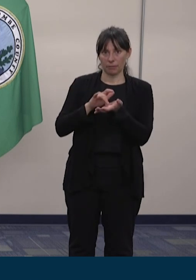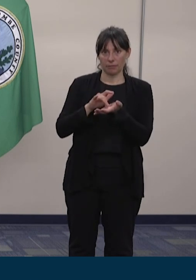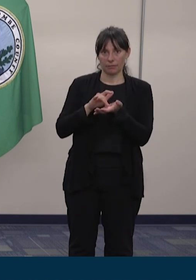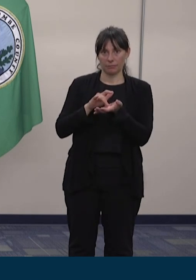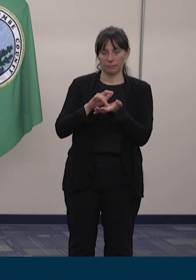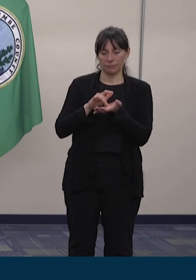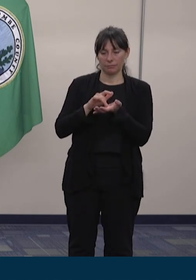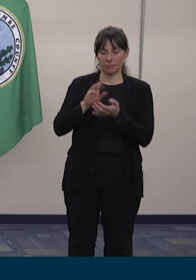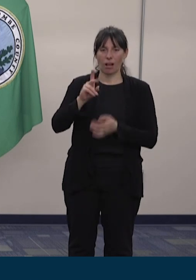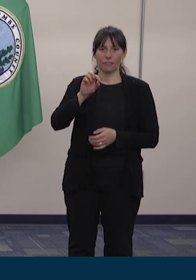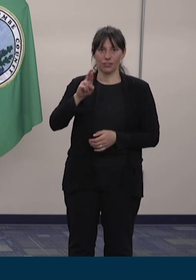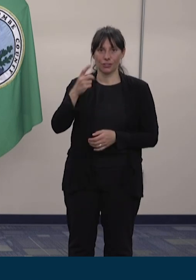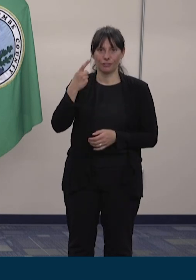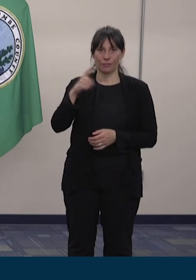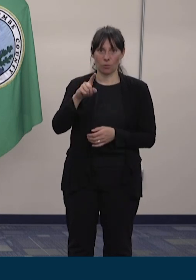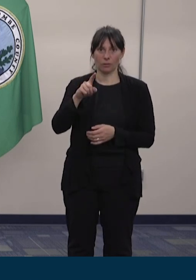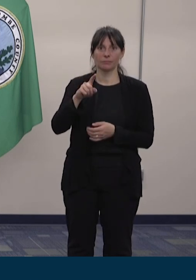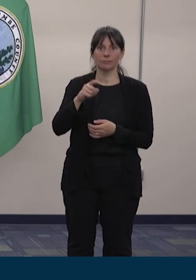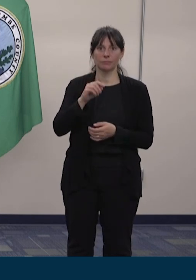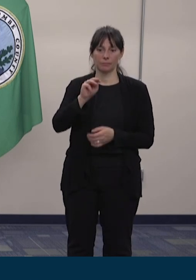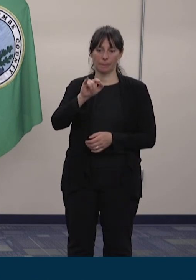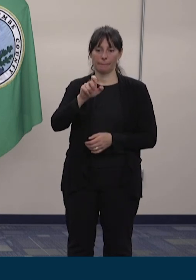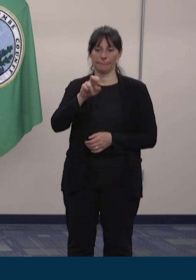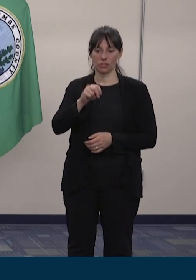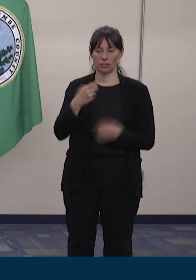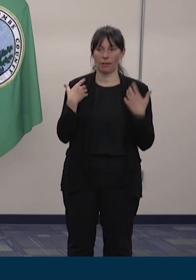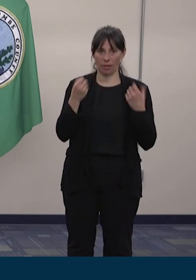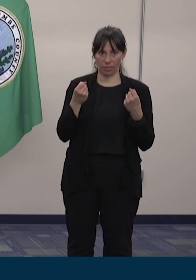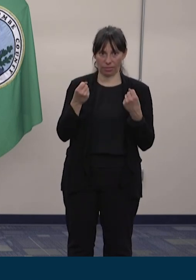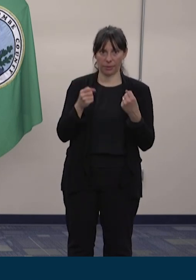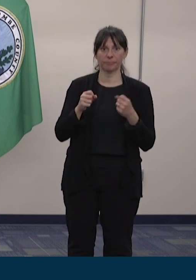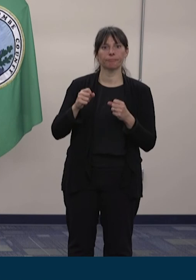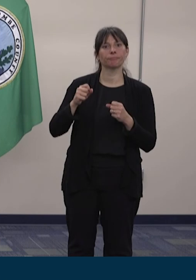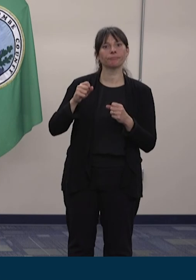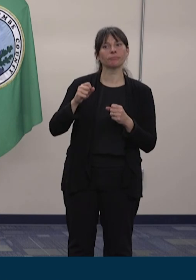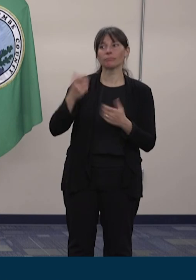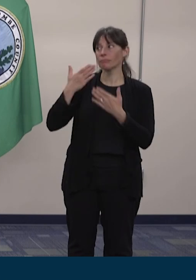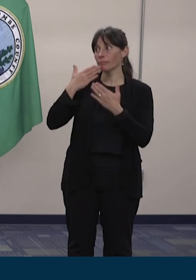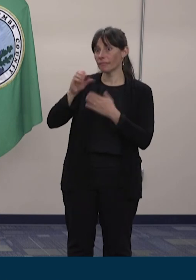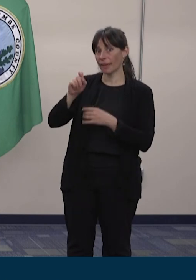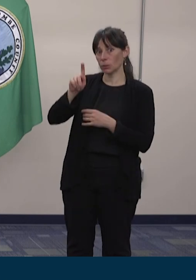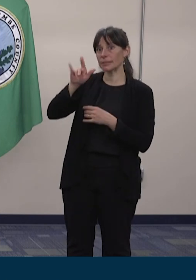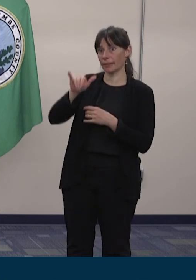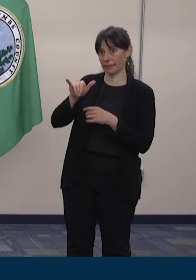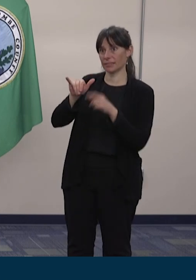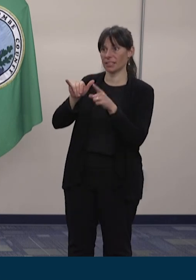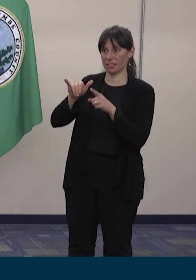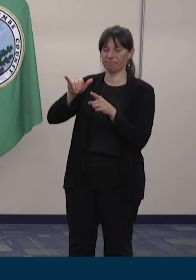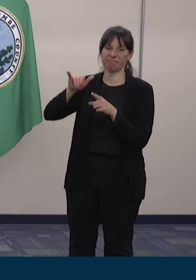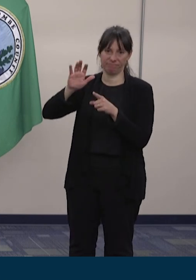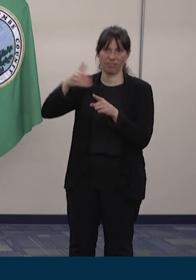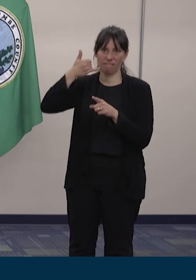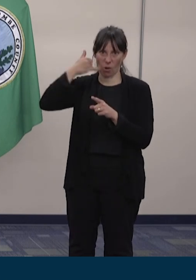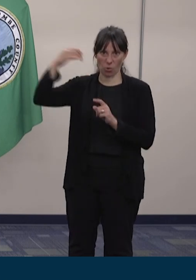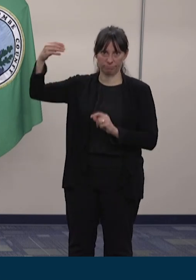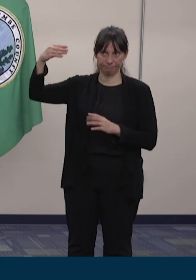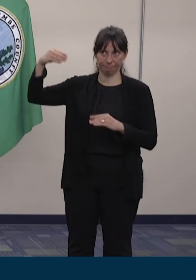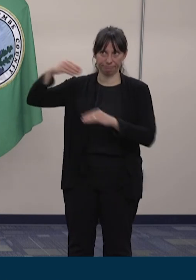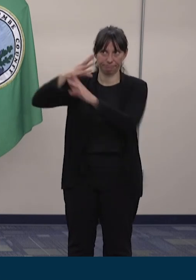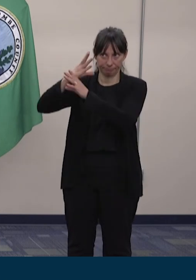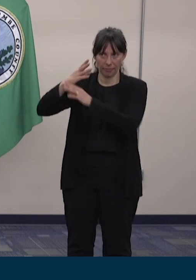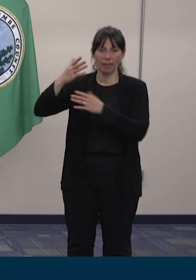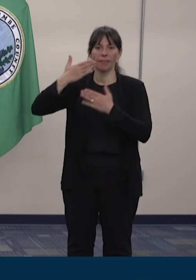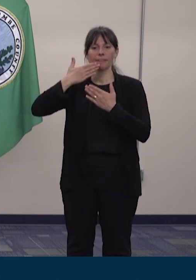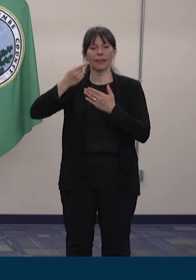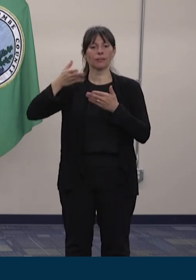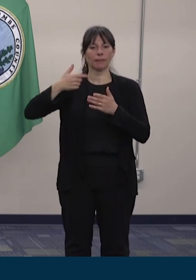doctor desde Mission. Thank you, Stacy. I greatly appreciate the opportunity to participate in this press conference today and to